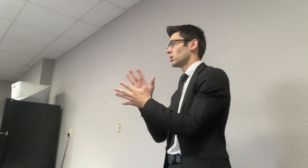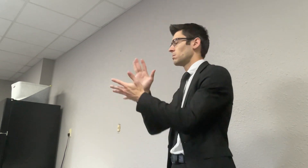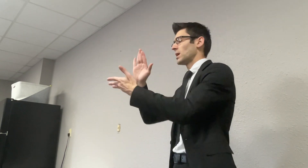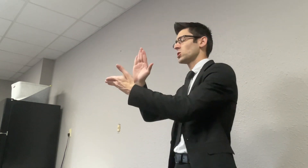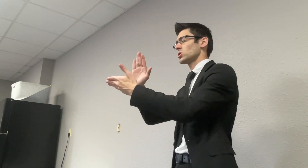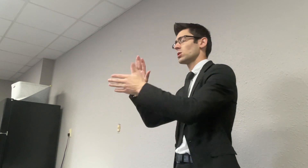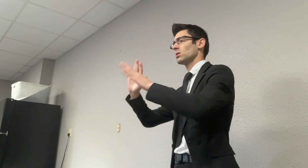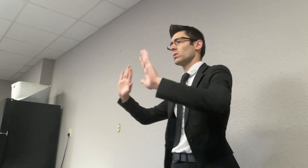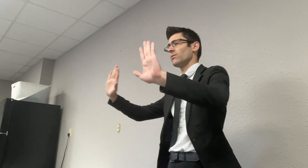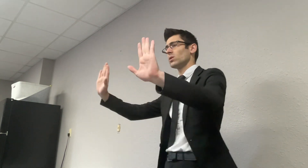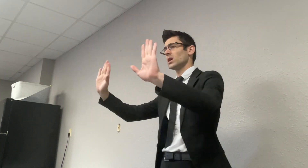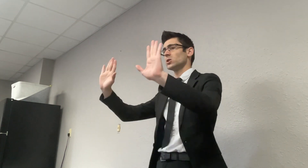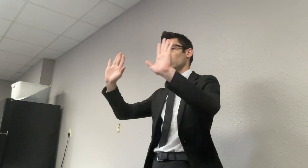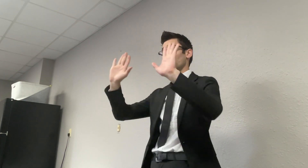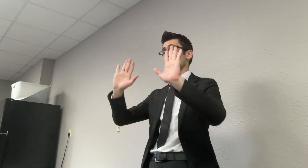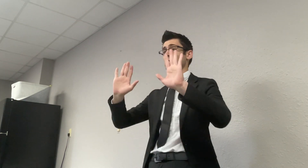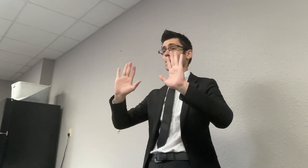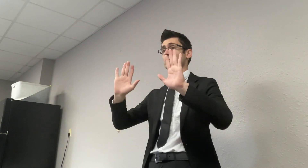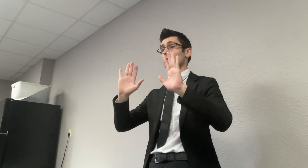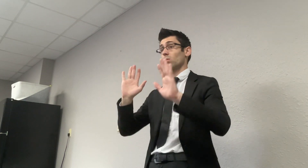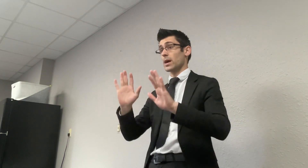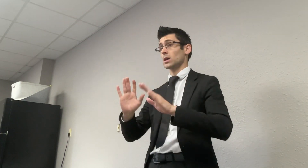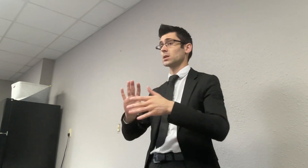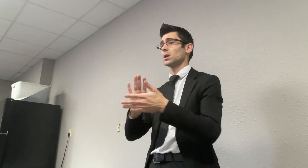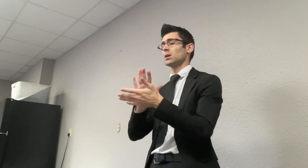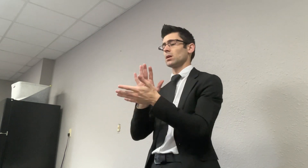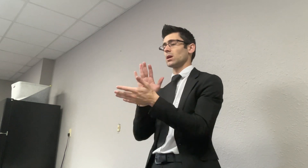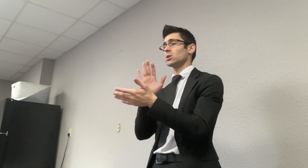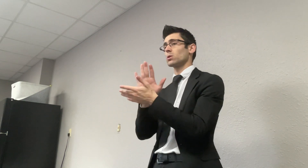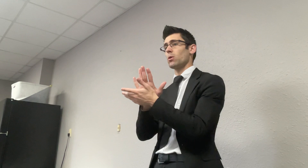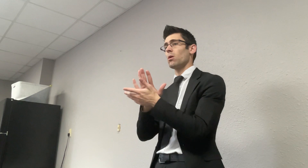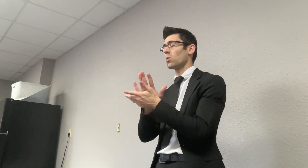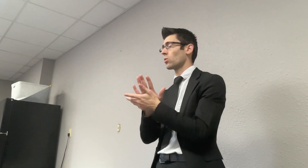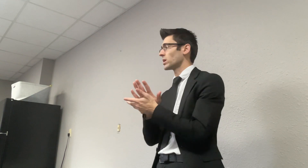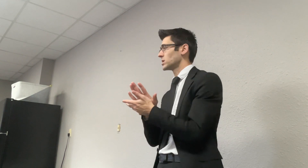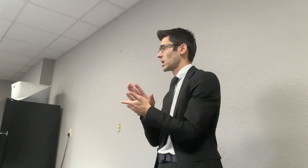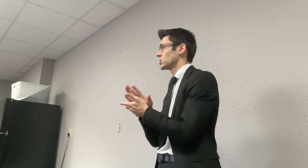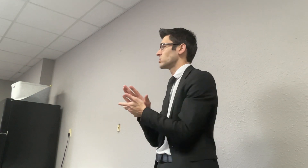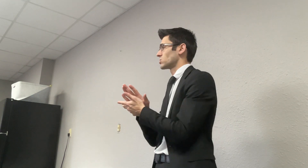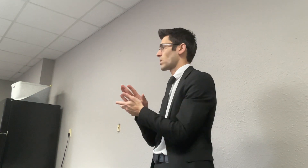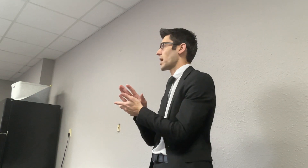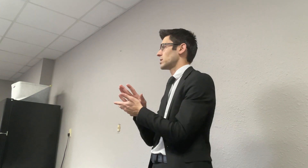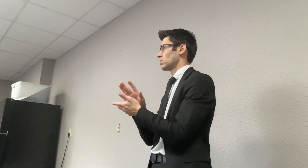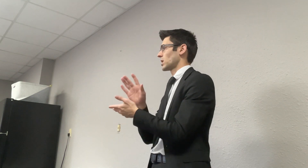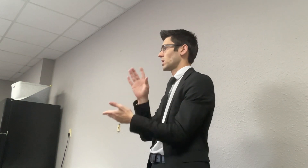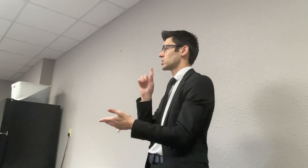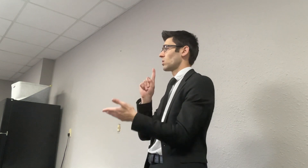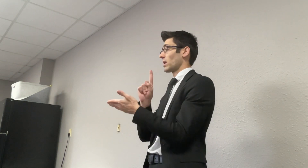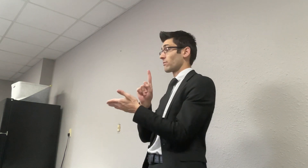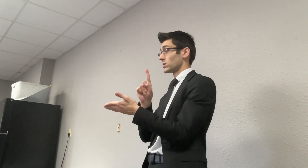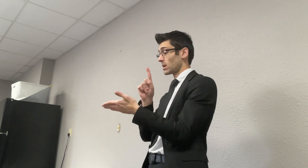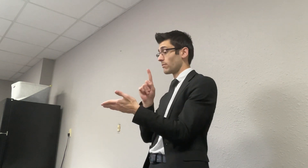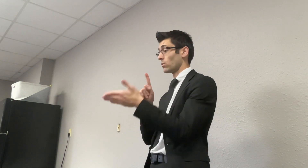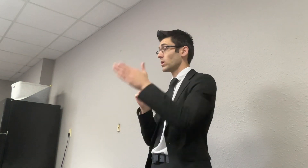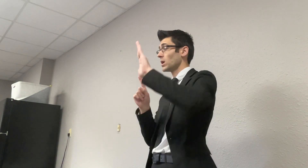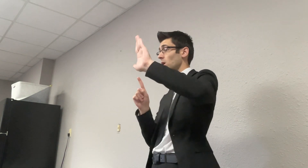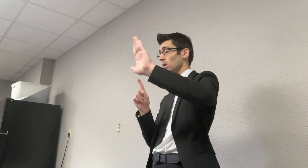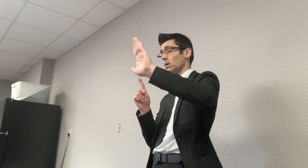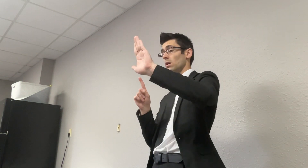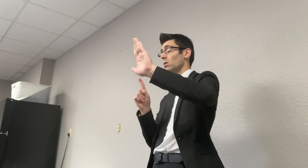make sure if you can get your hand shapes correct and get your palm orientations right. Okay, so like for the sign for week, you